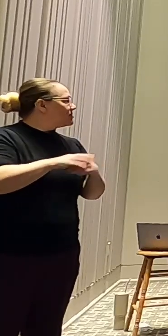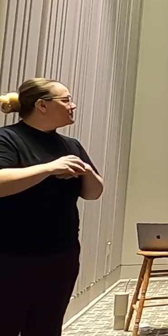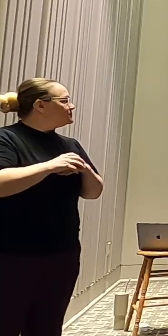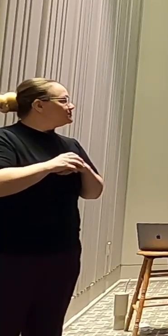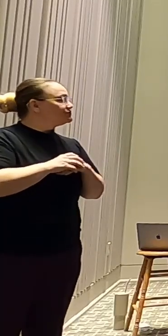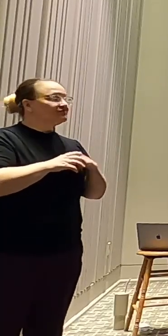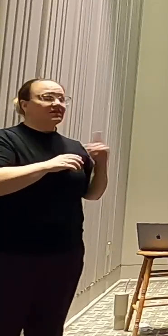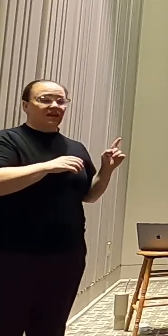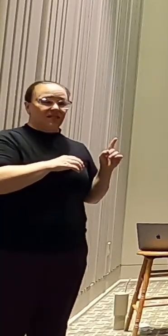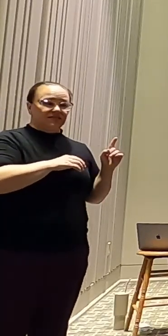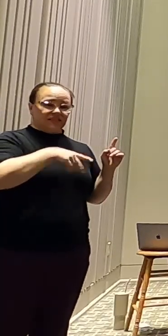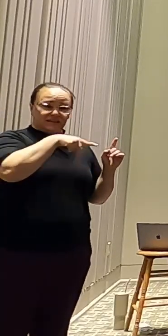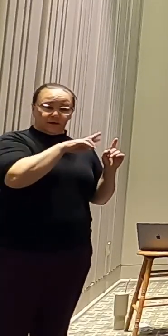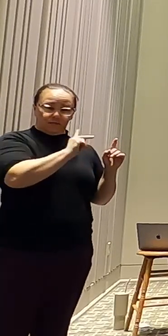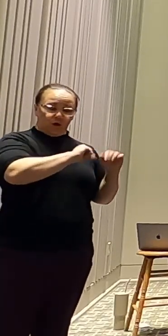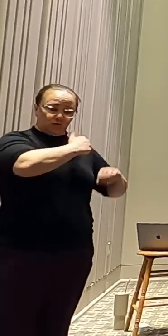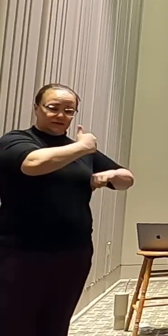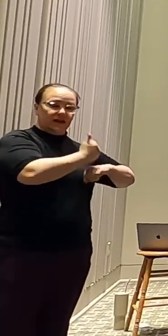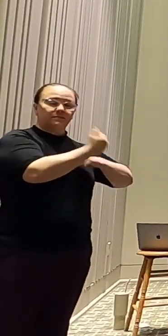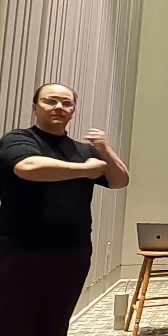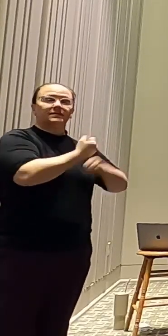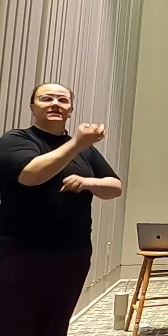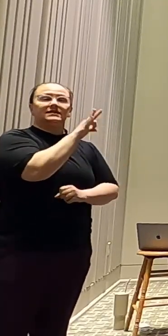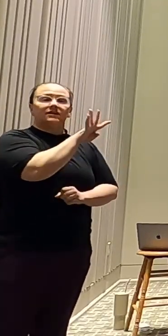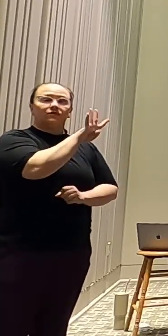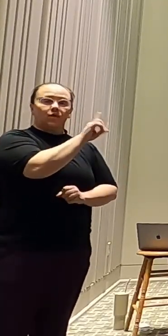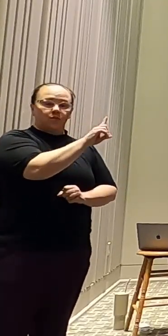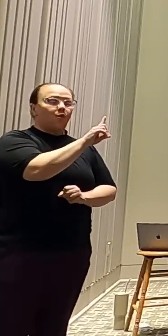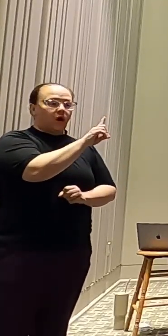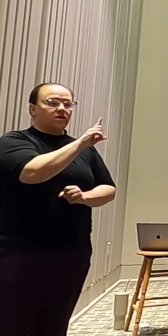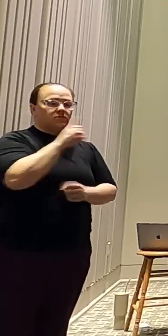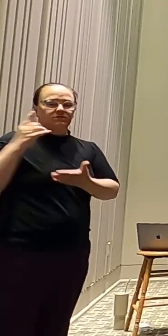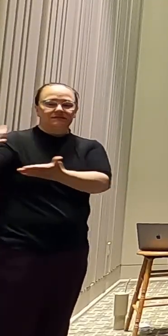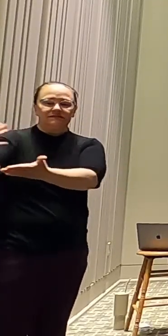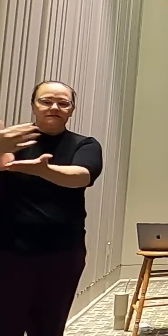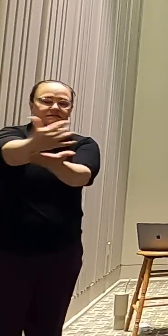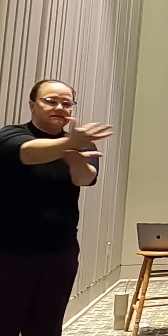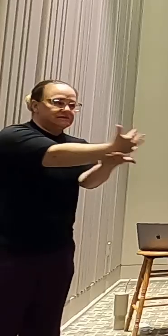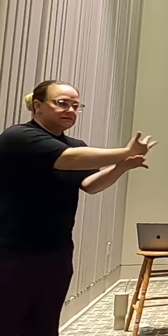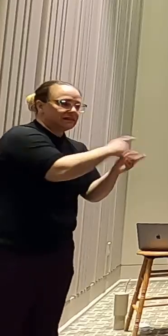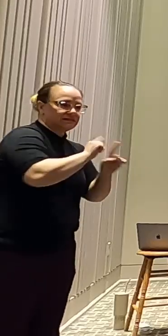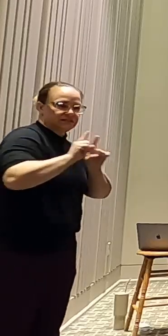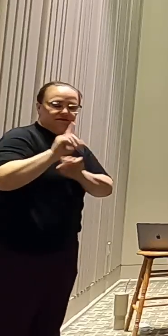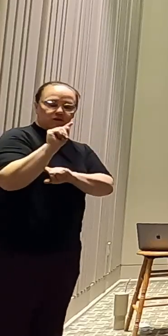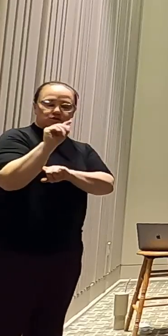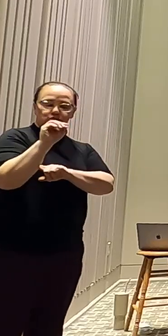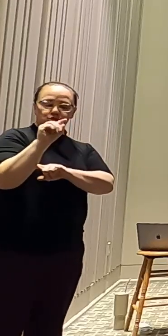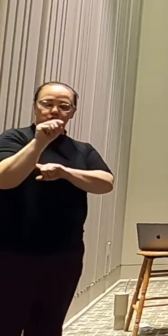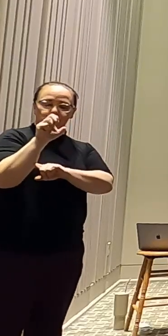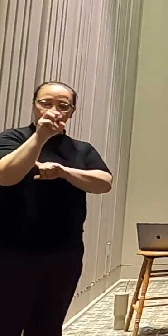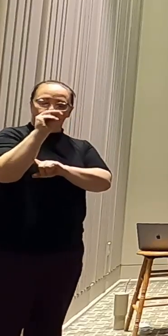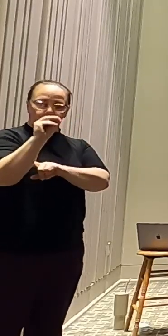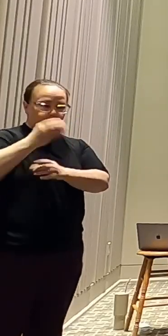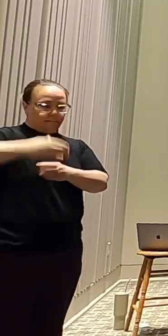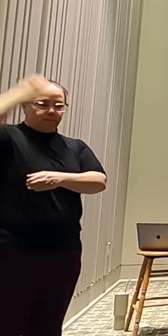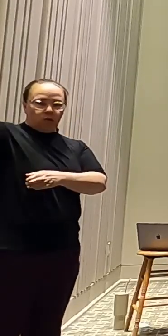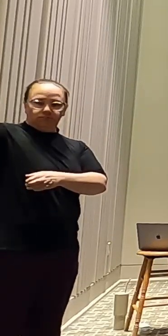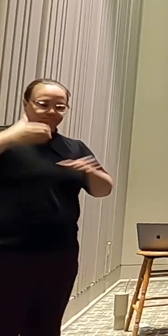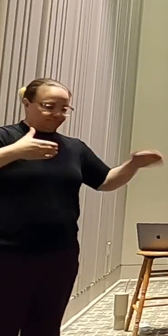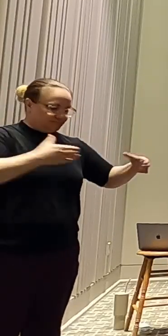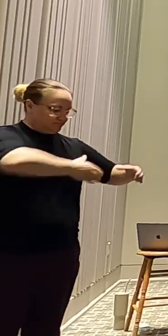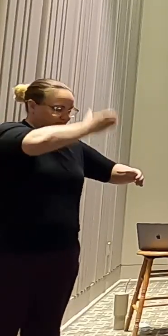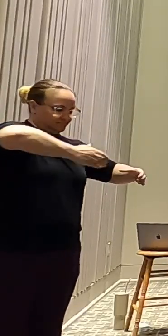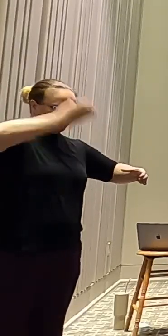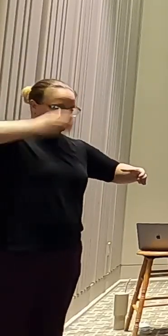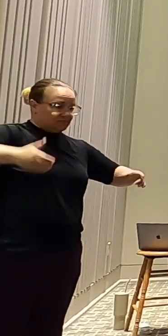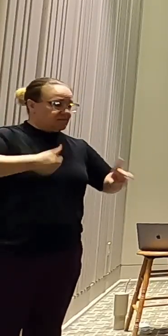in 1941 to display a number of totem poles within the Royal British Columbia's museum collection. As head carver, Martin led